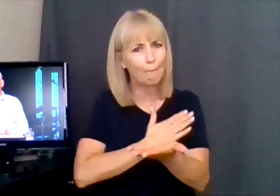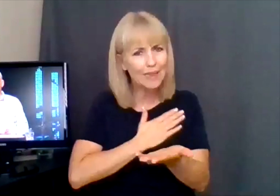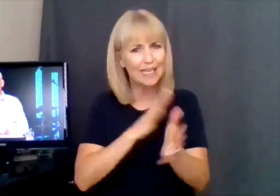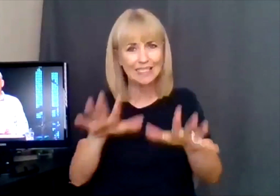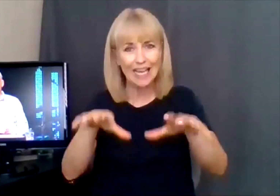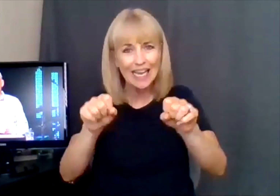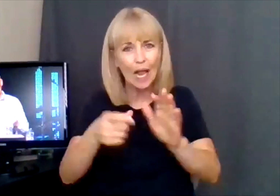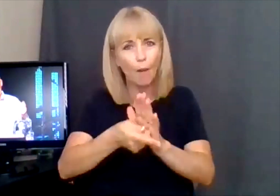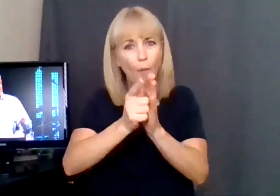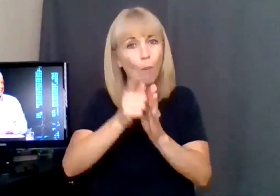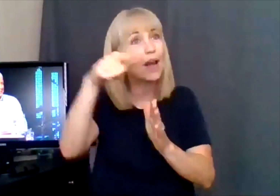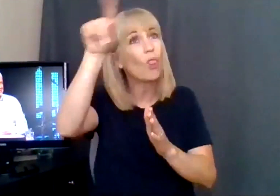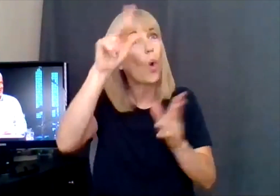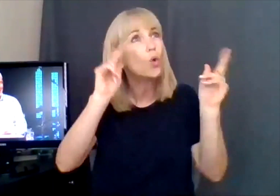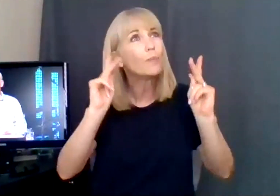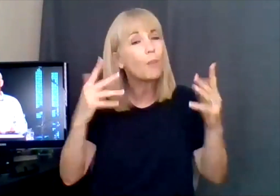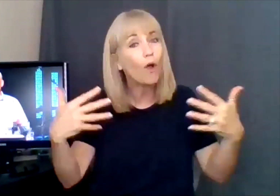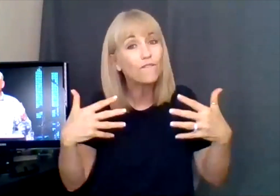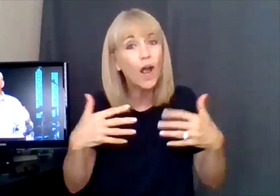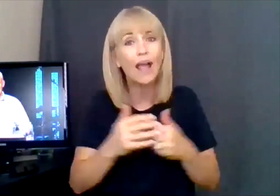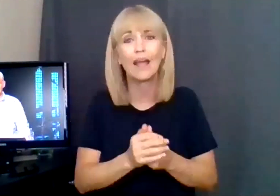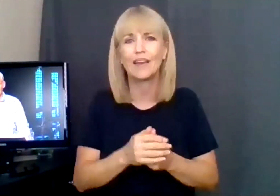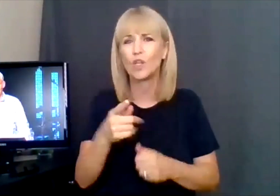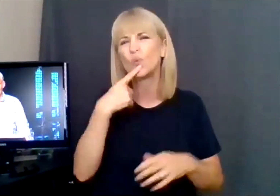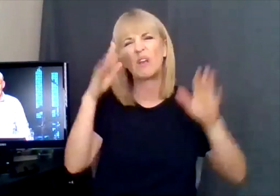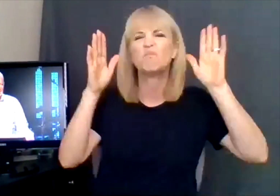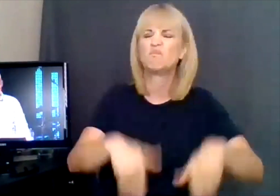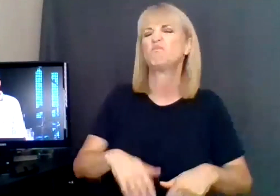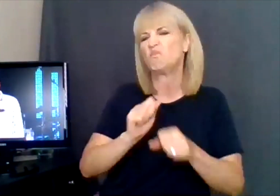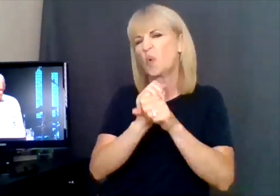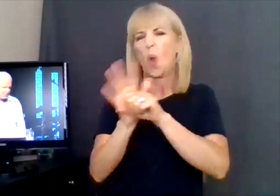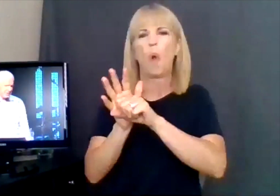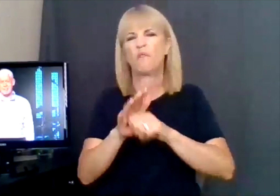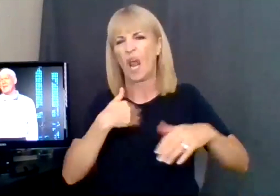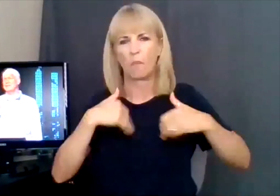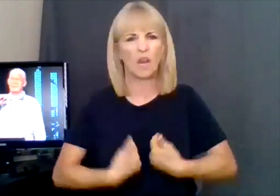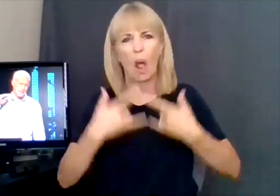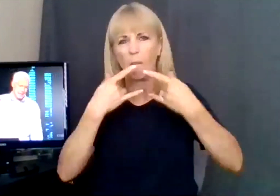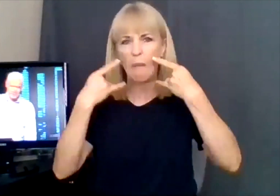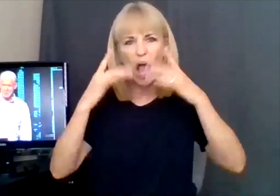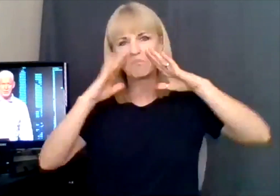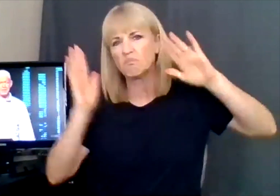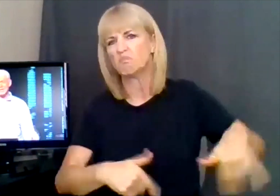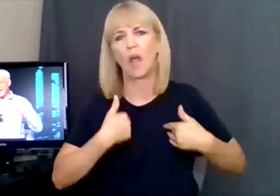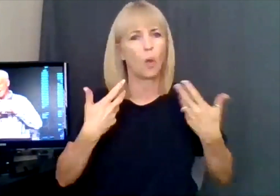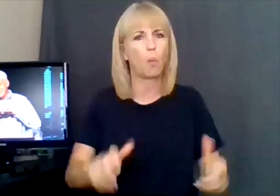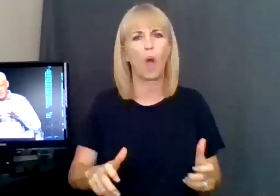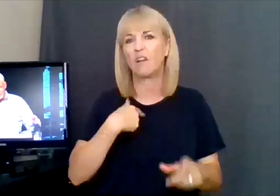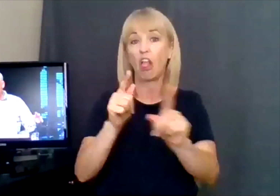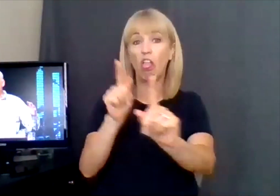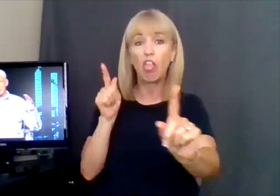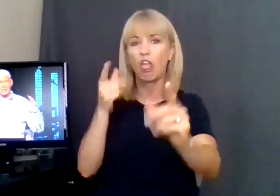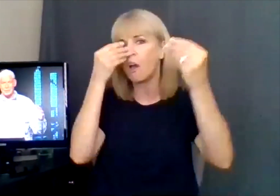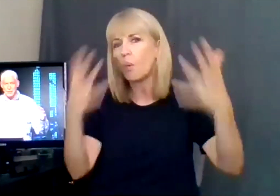fear. And maybe you said, I'm so done with this COVID-19. I'm done with these masks. I'm done with this spacing. I'm